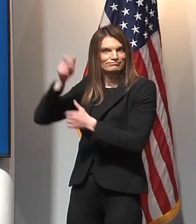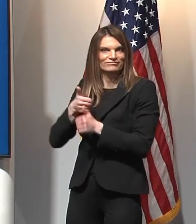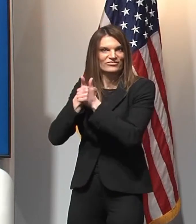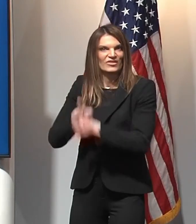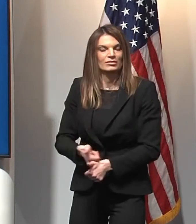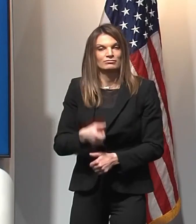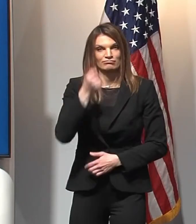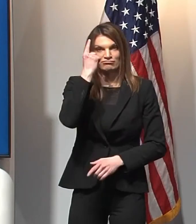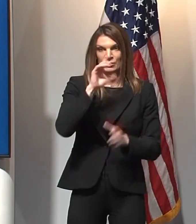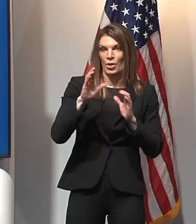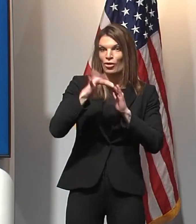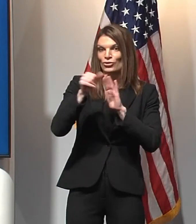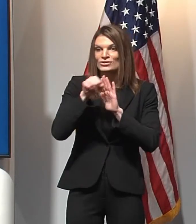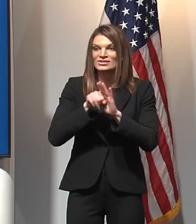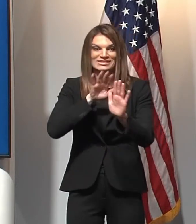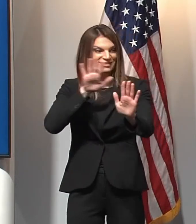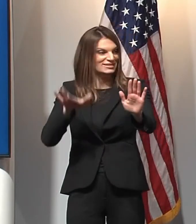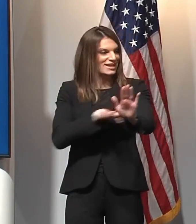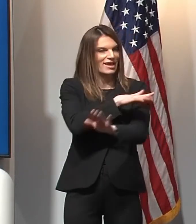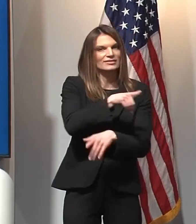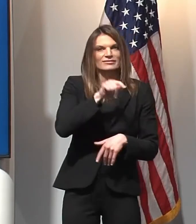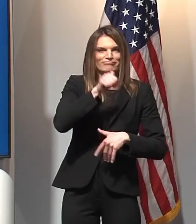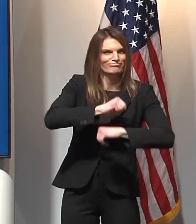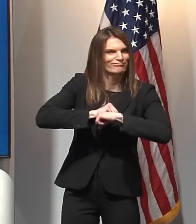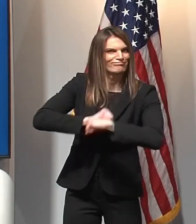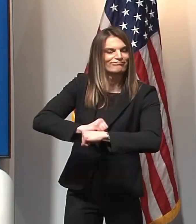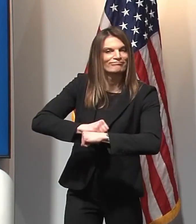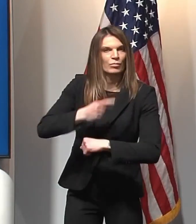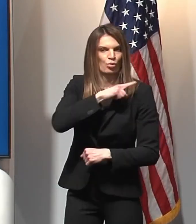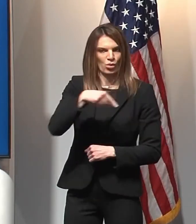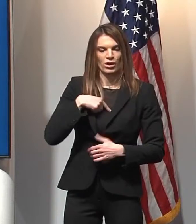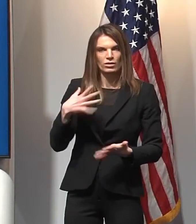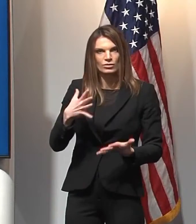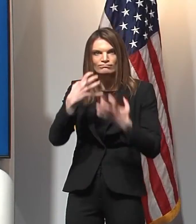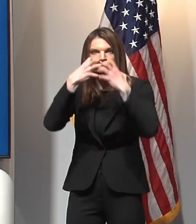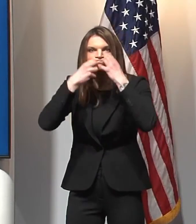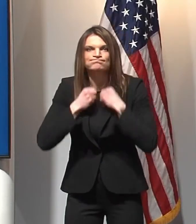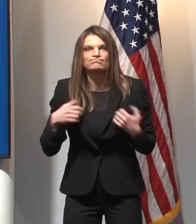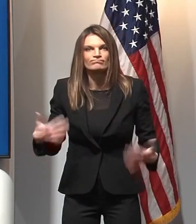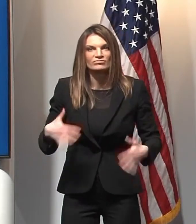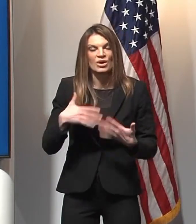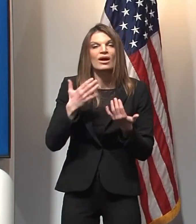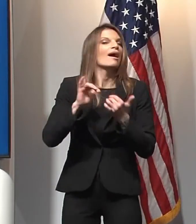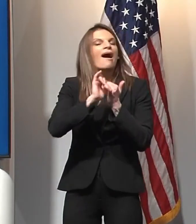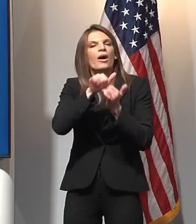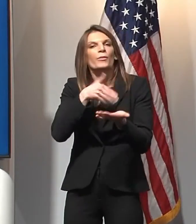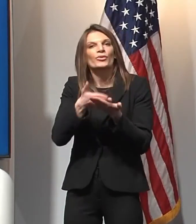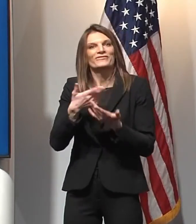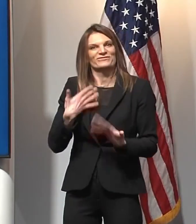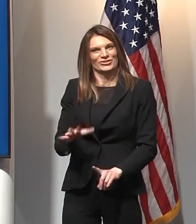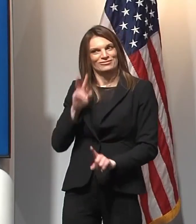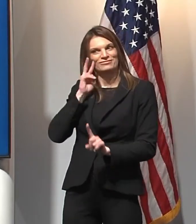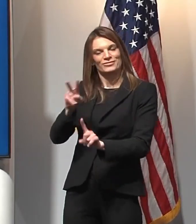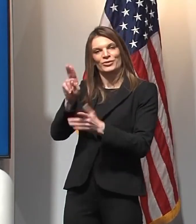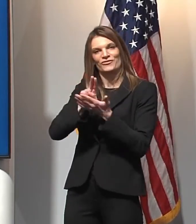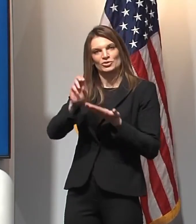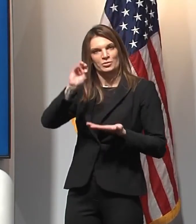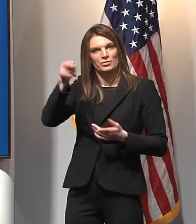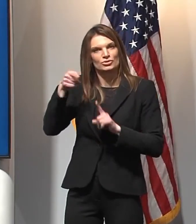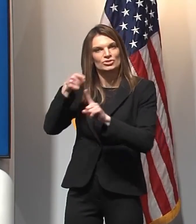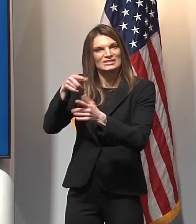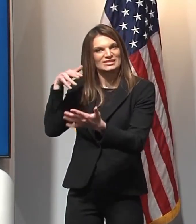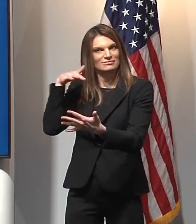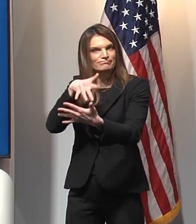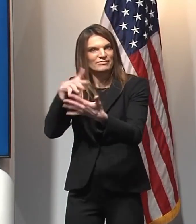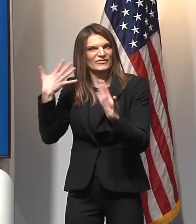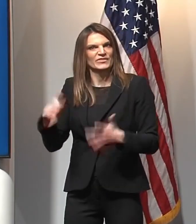think, aggressive than others to protect lives, and that's been borne out in the U of M study, and I point you to that to